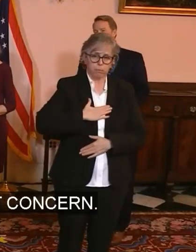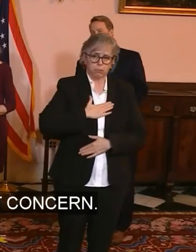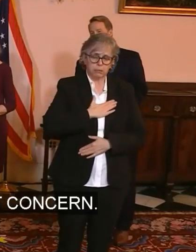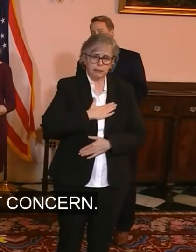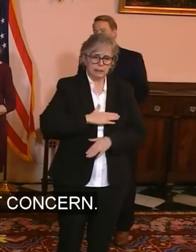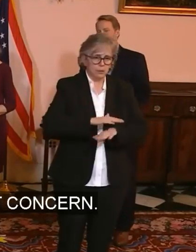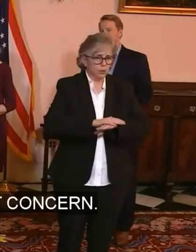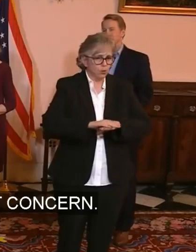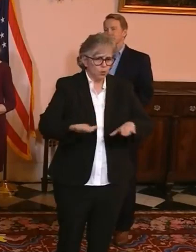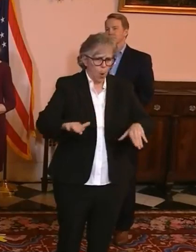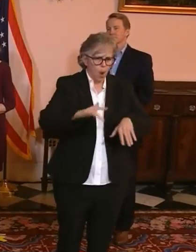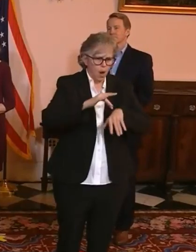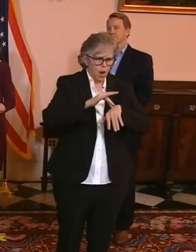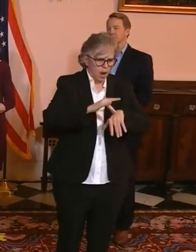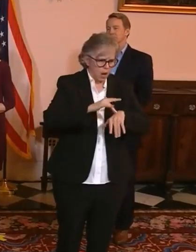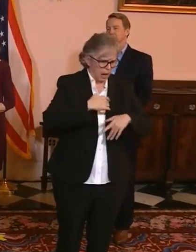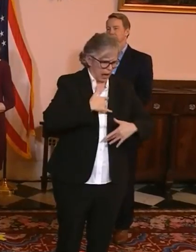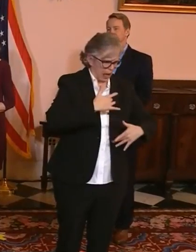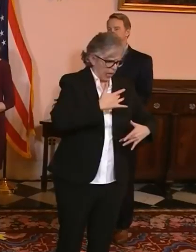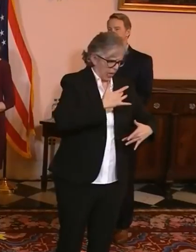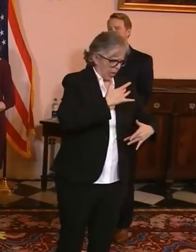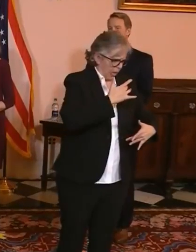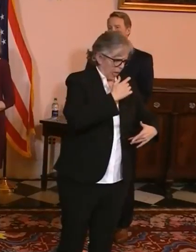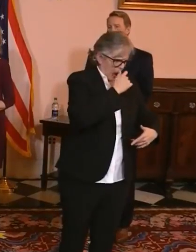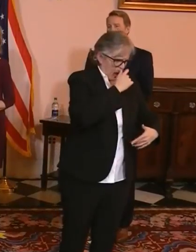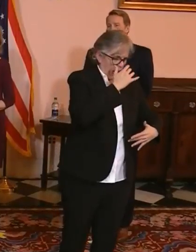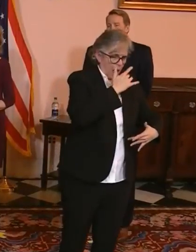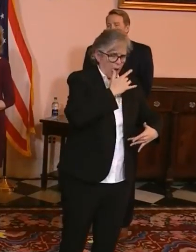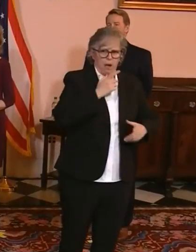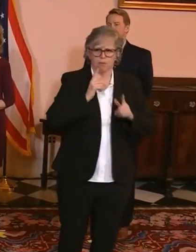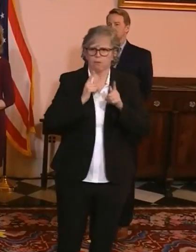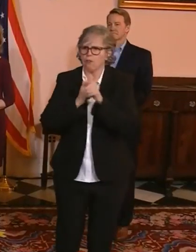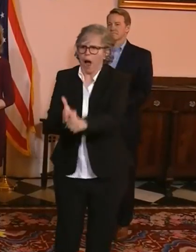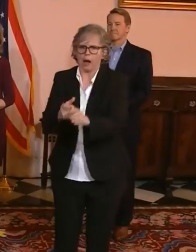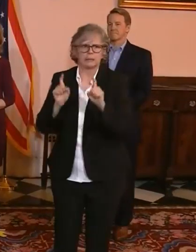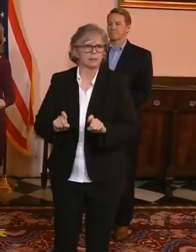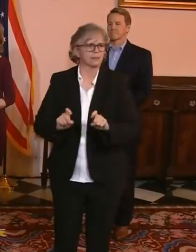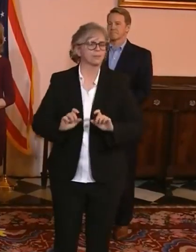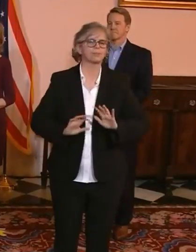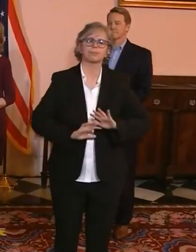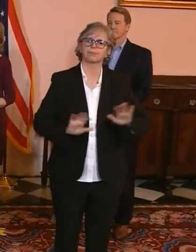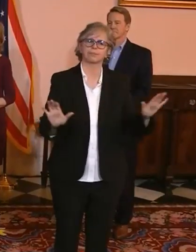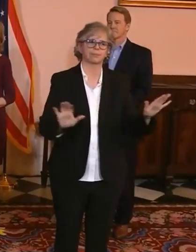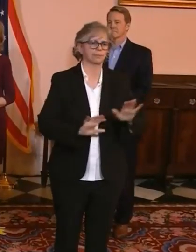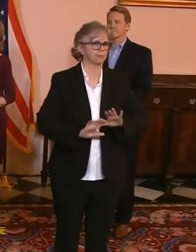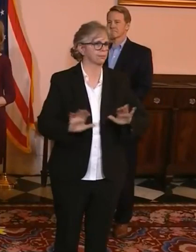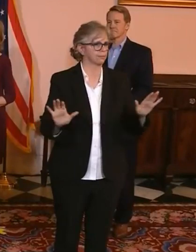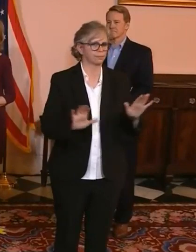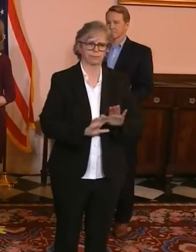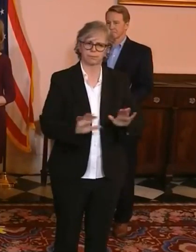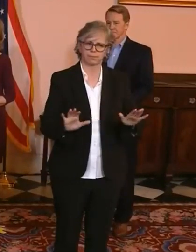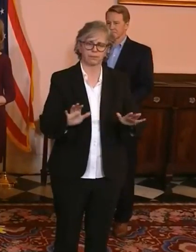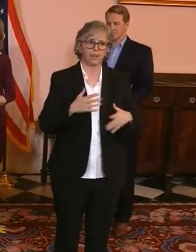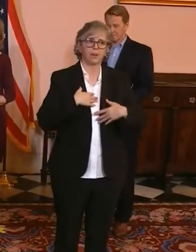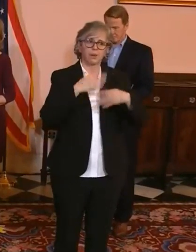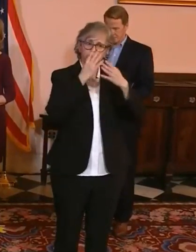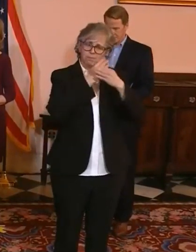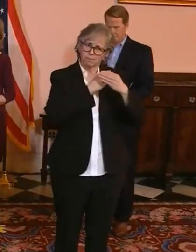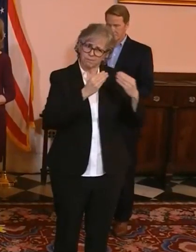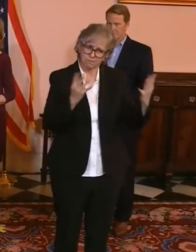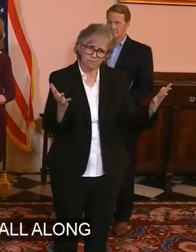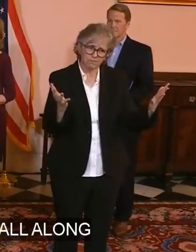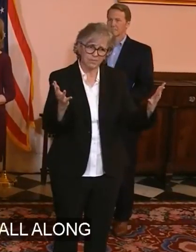is understandable. But as we have said all along, the vast majority of Ohioans who